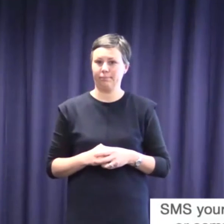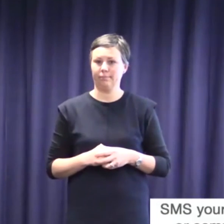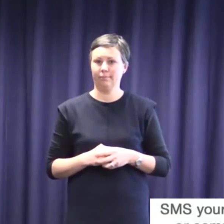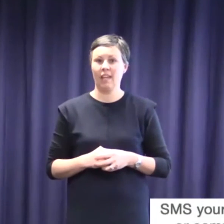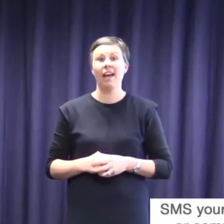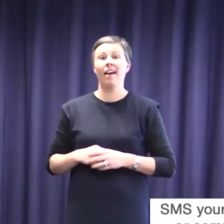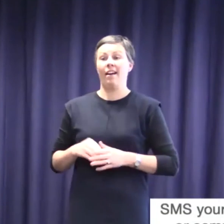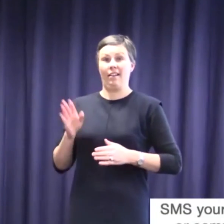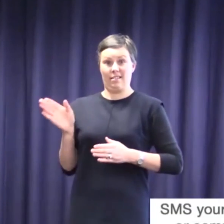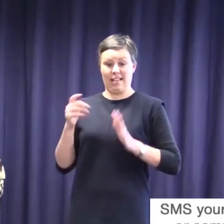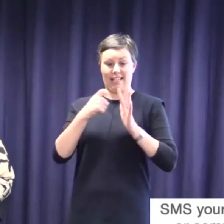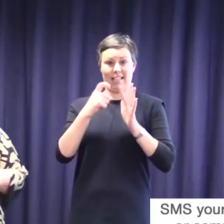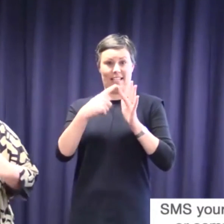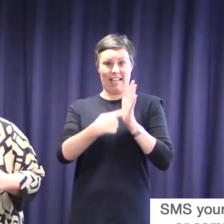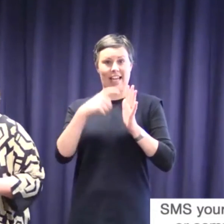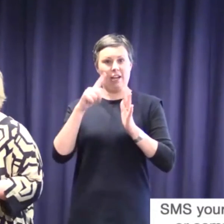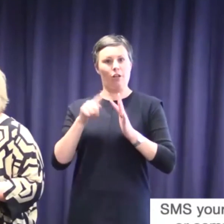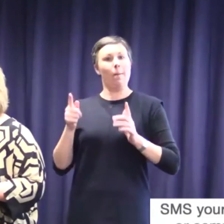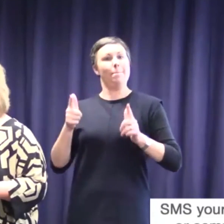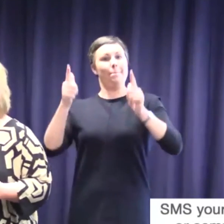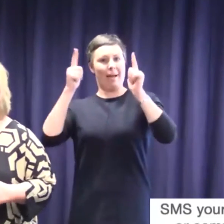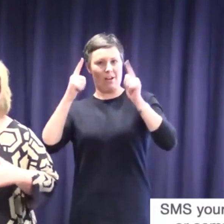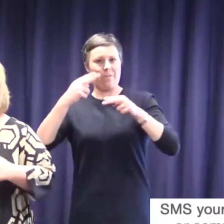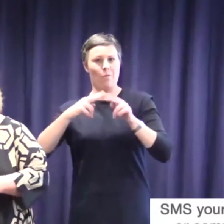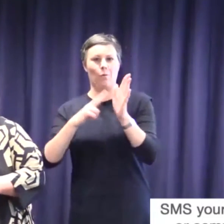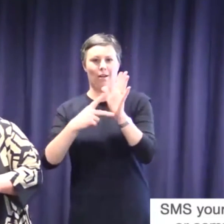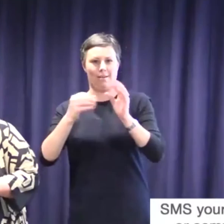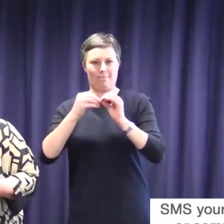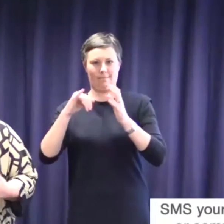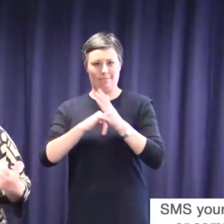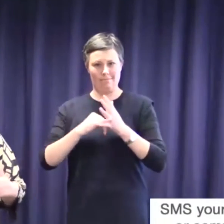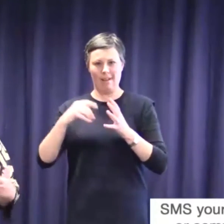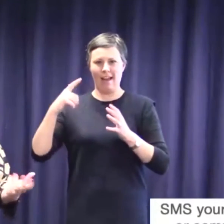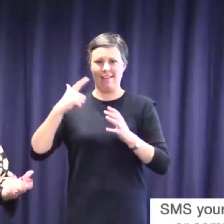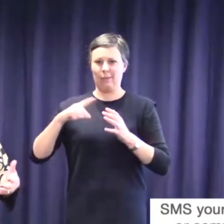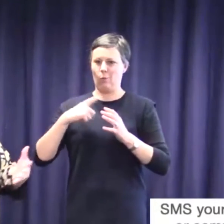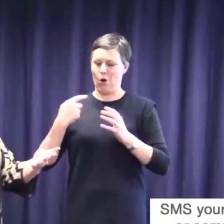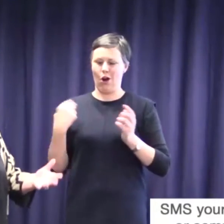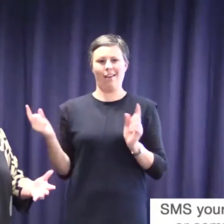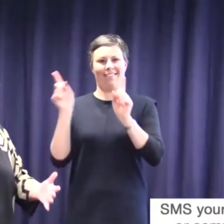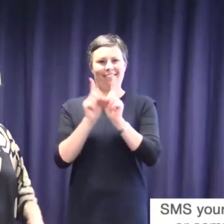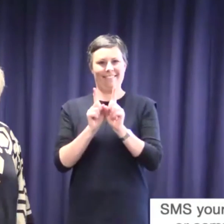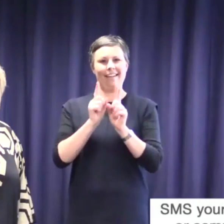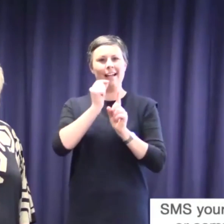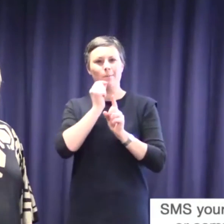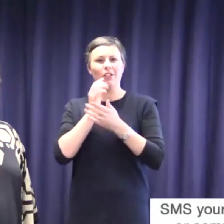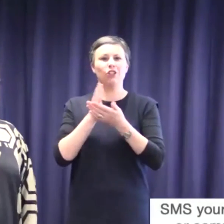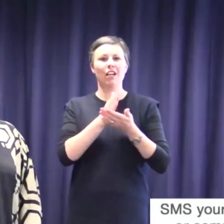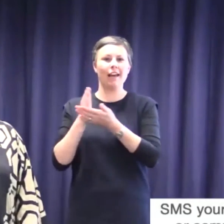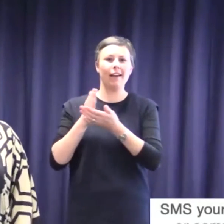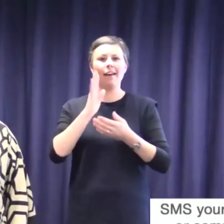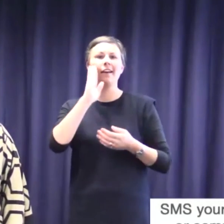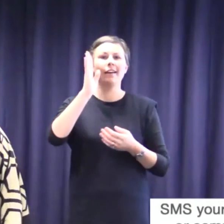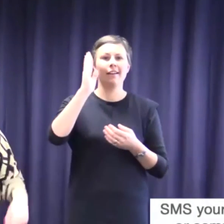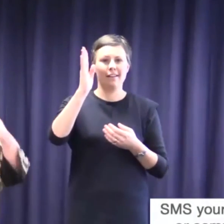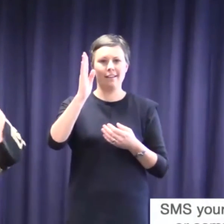Keri is actually the manager of NABS, so I've asked her, she and I will do a little bit of a tag team